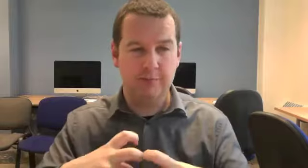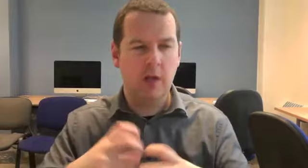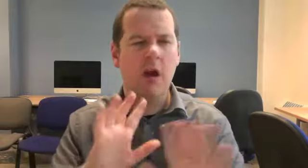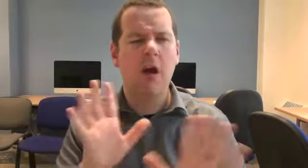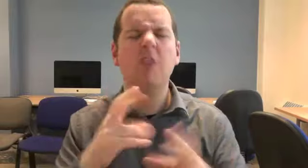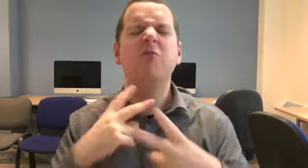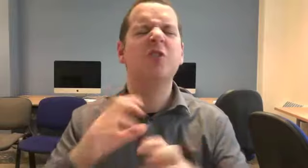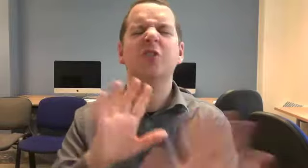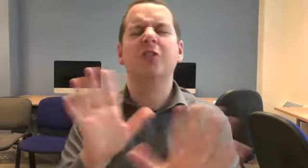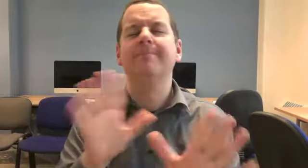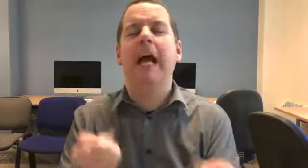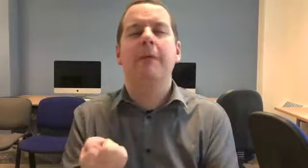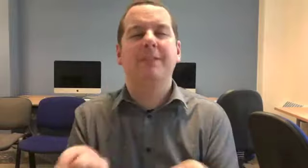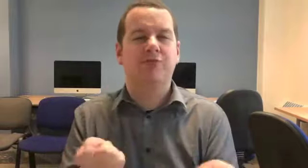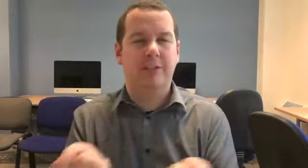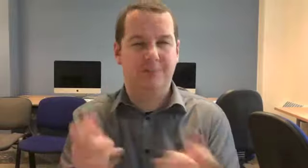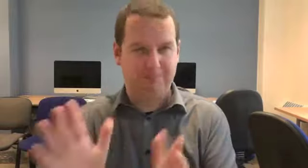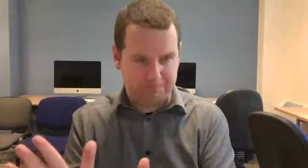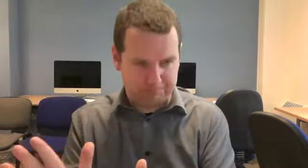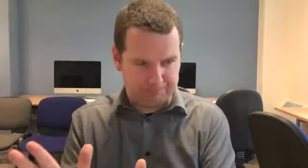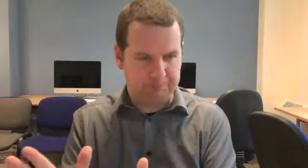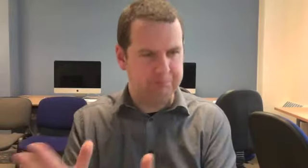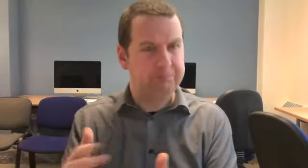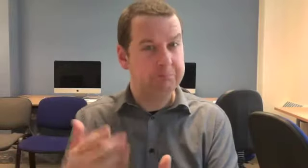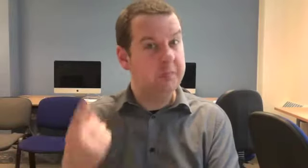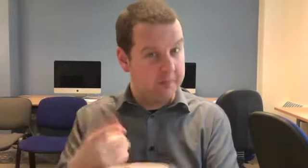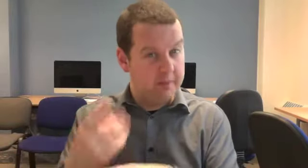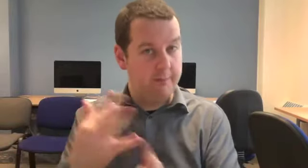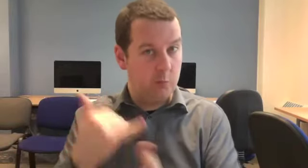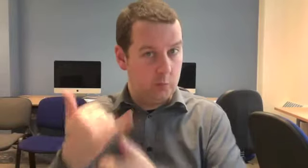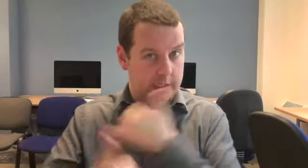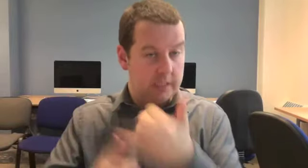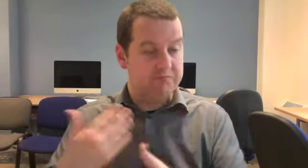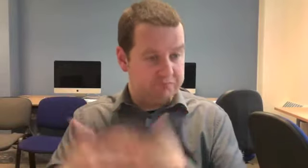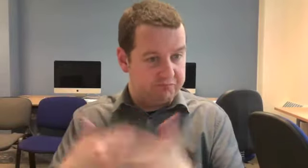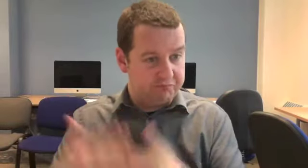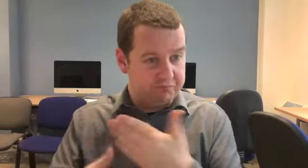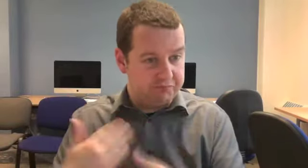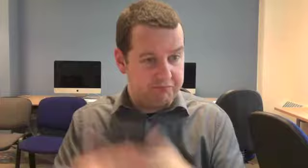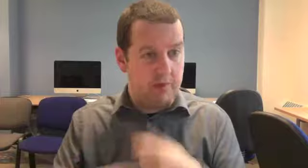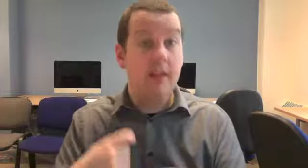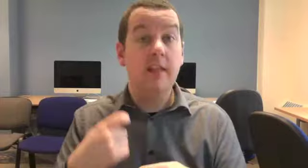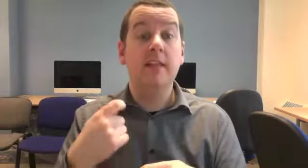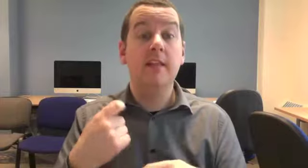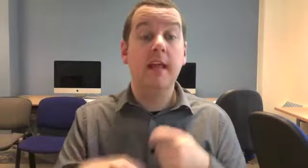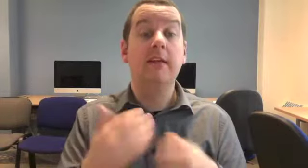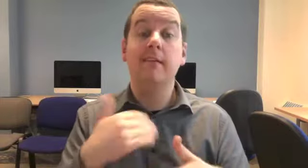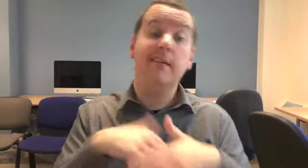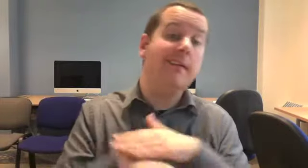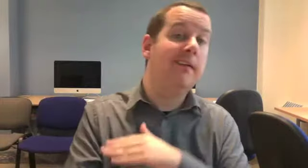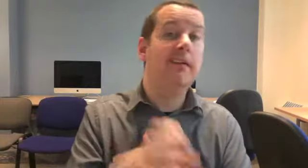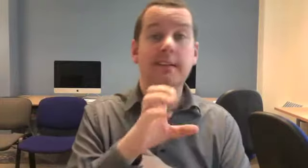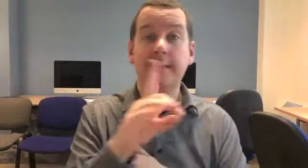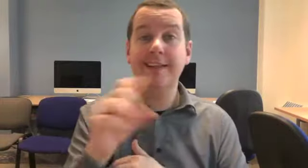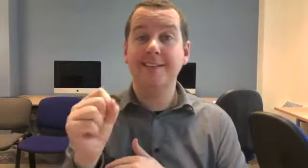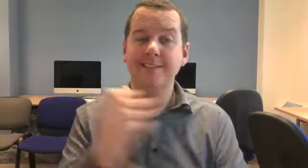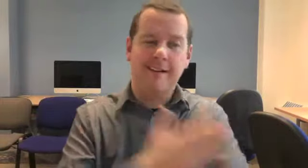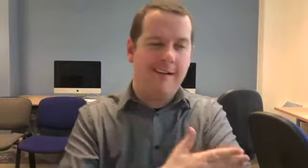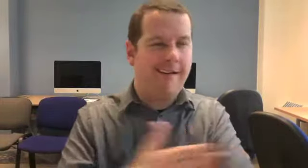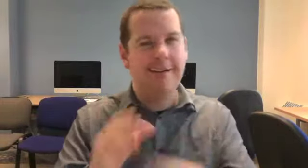as a researcher. Oh, sorry, not as a researcher, as an administrator. And I was there for a couple of years. Then after that, I entered the Centre